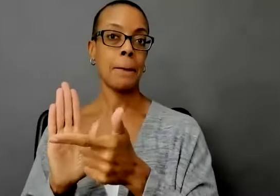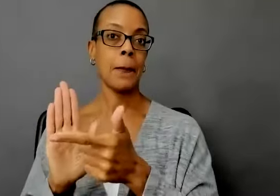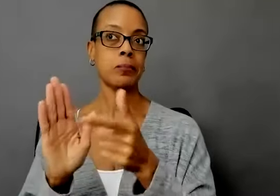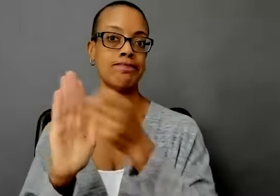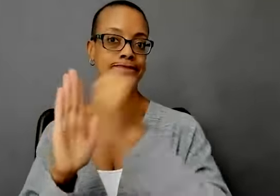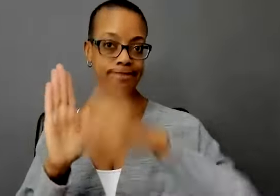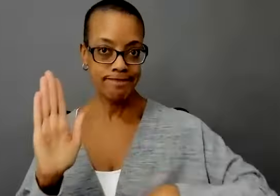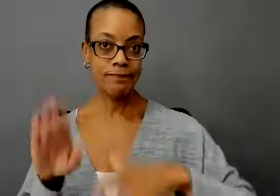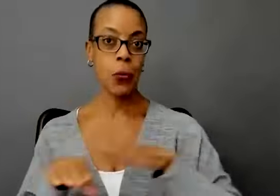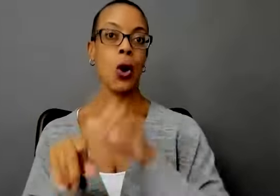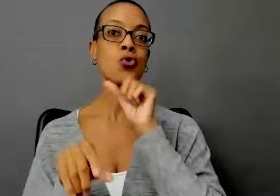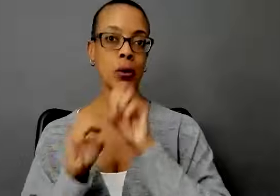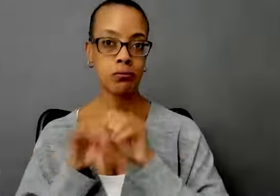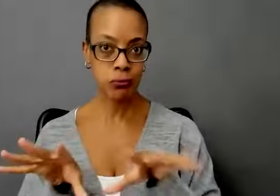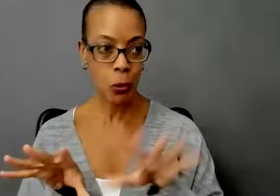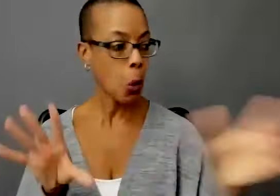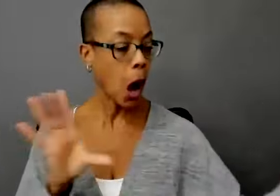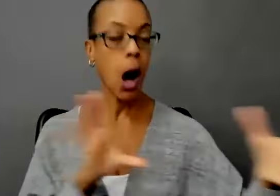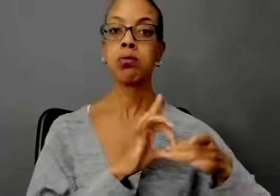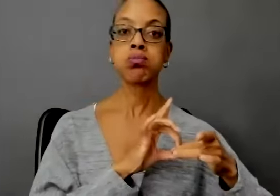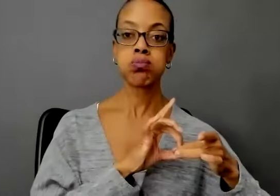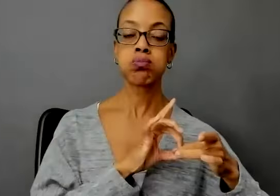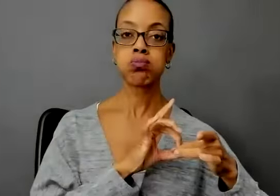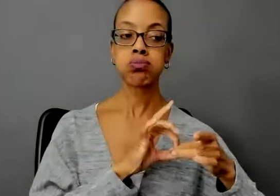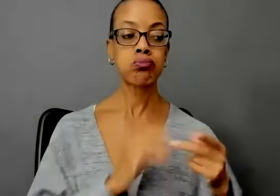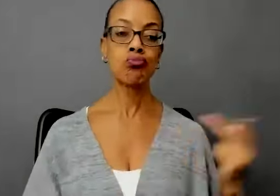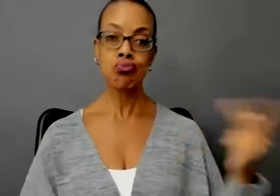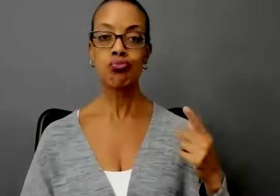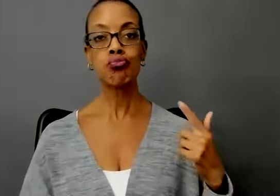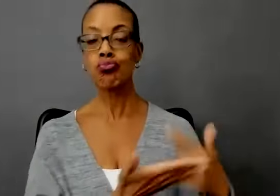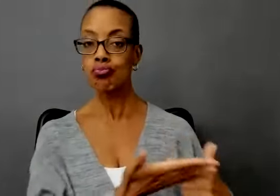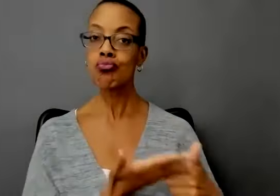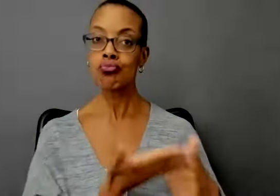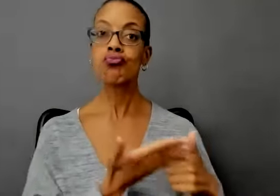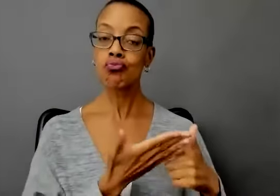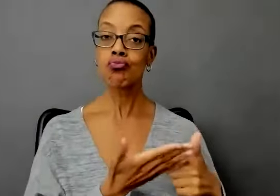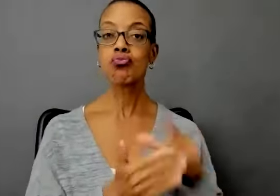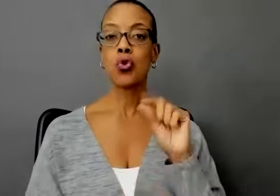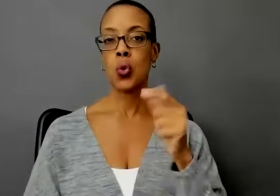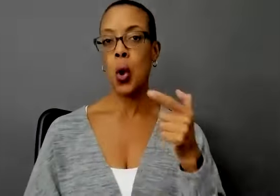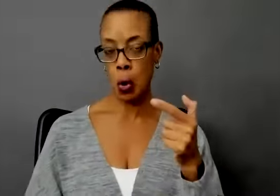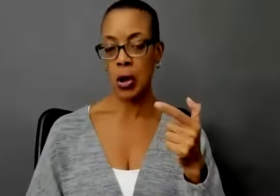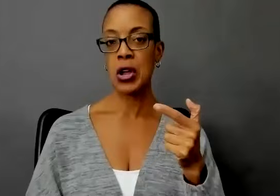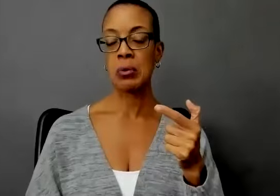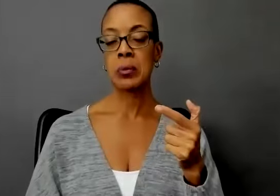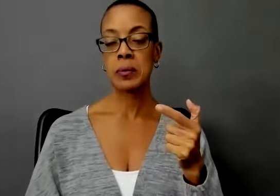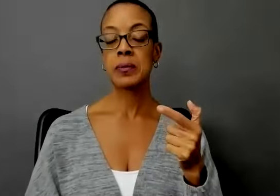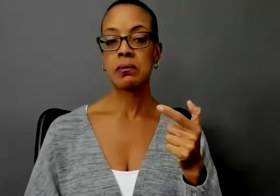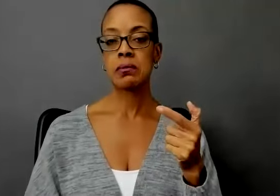And we had, kind of talked briefly in 2021, but when it